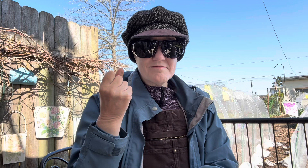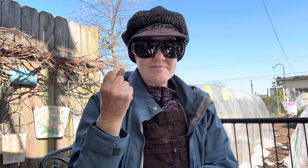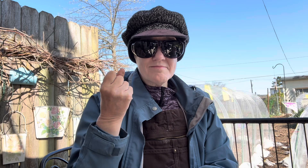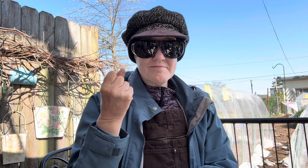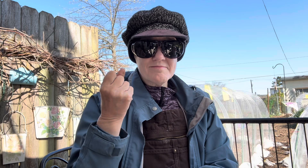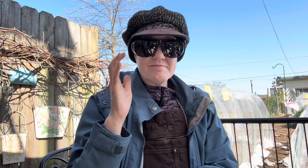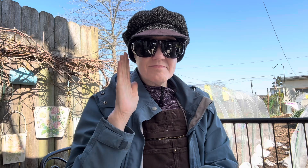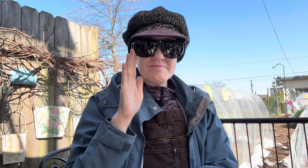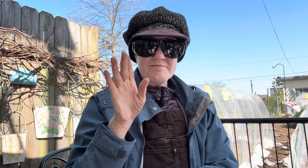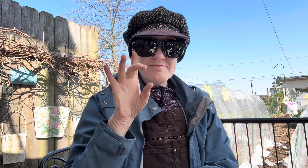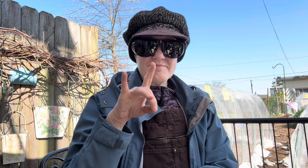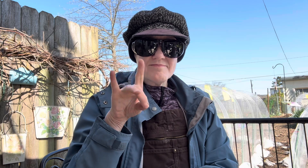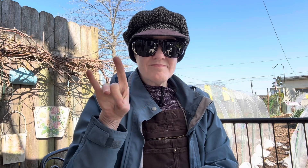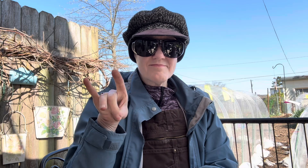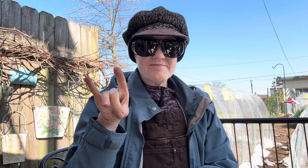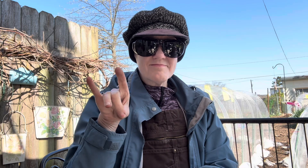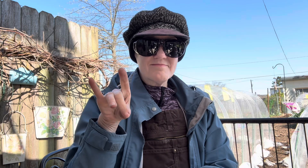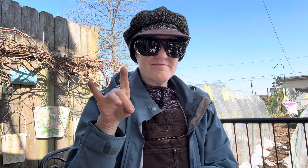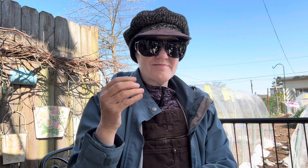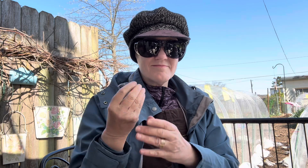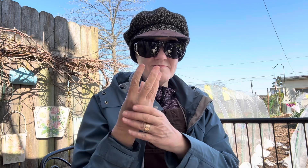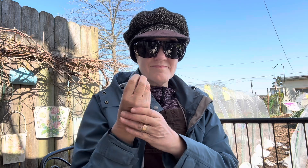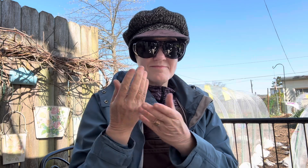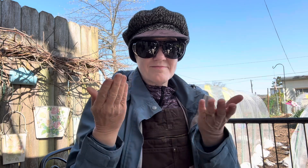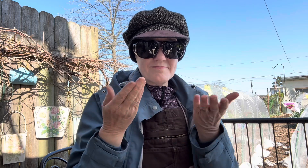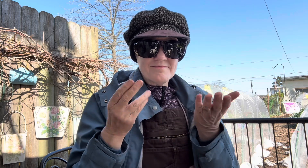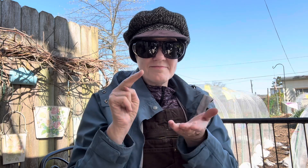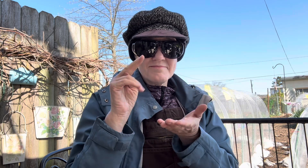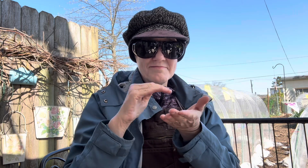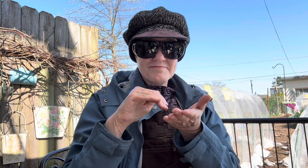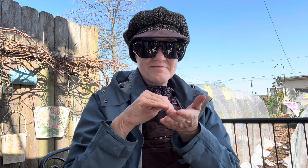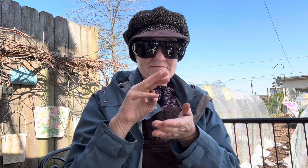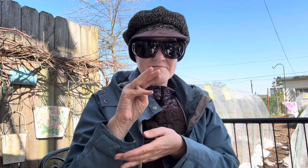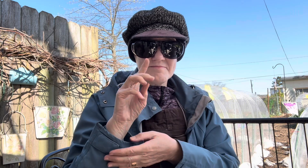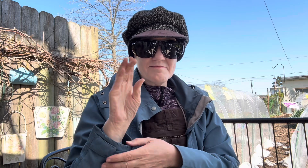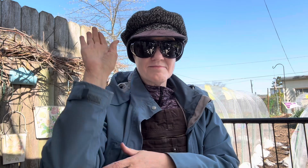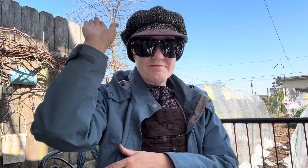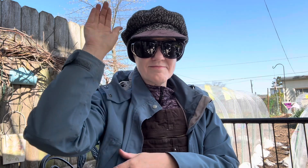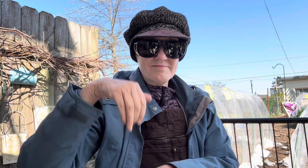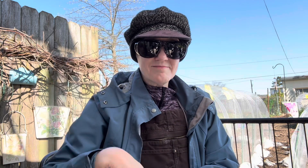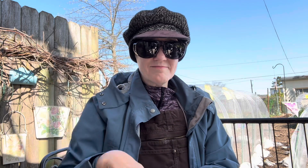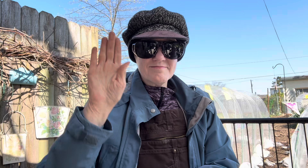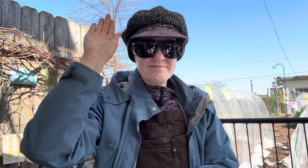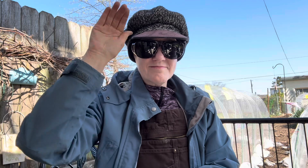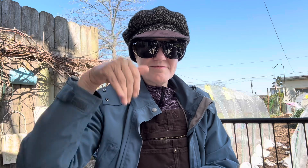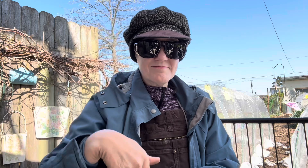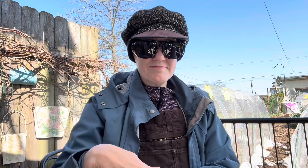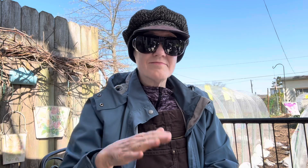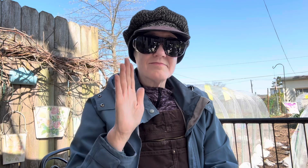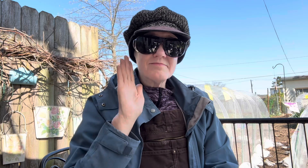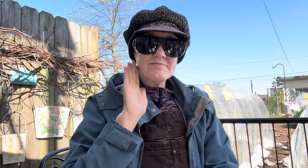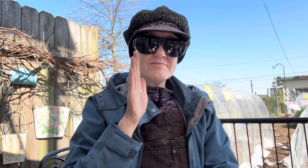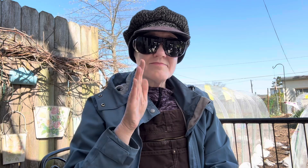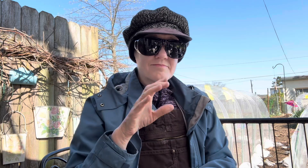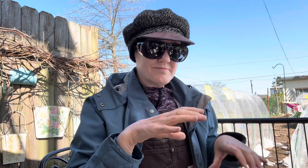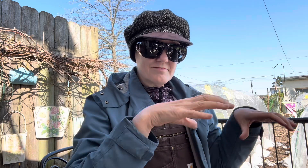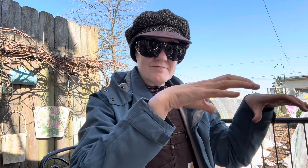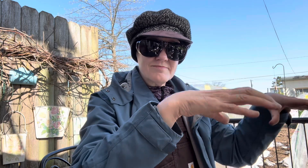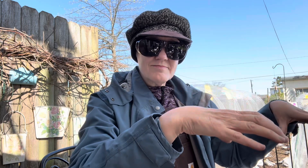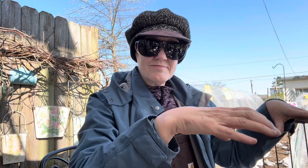But Saturday it's going to be 88 degrees. Spring here in north central Maryland is a roller coaster of temperatures.